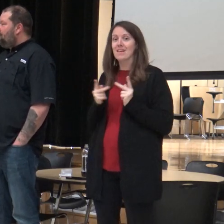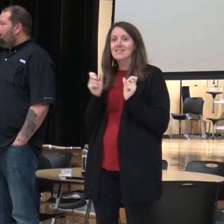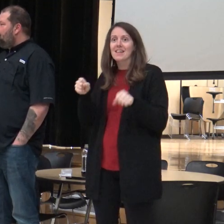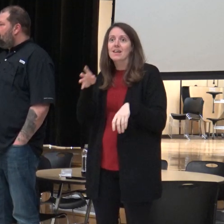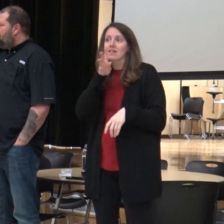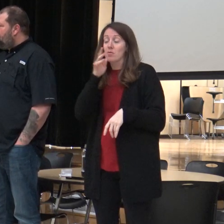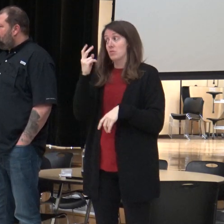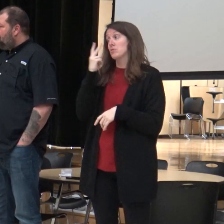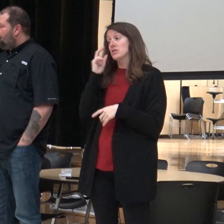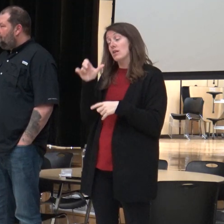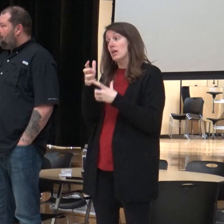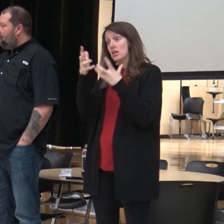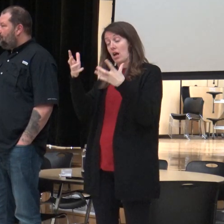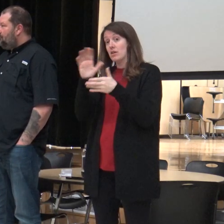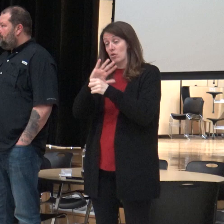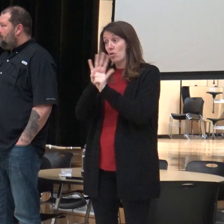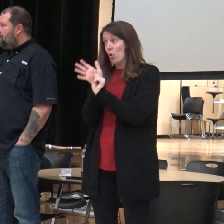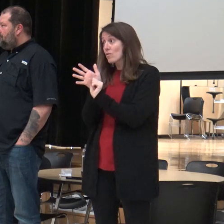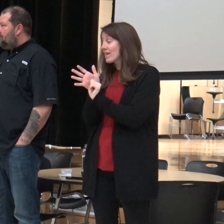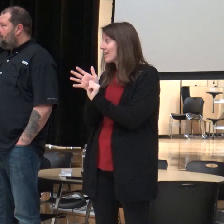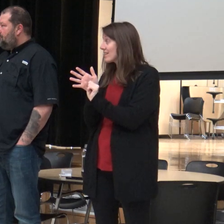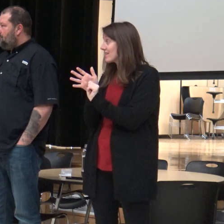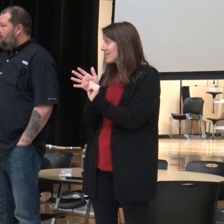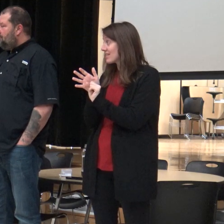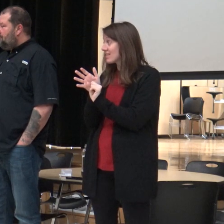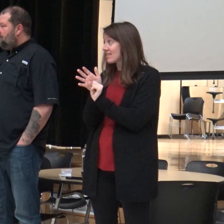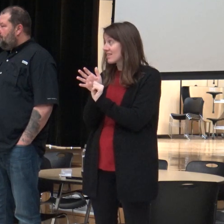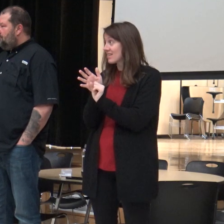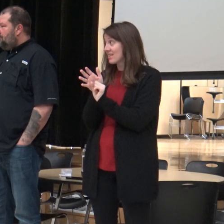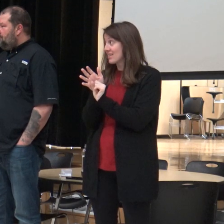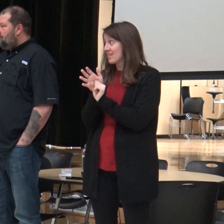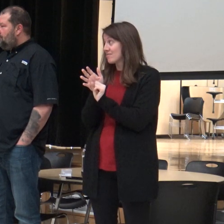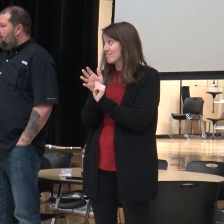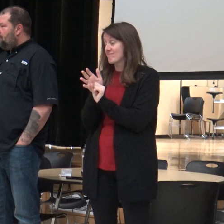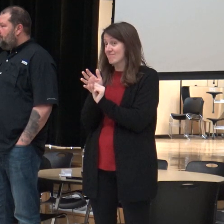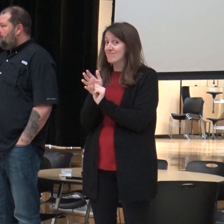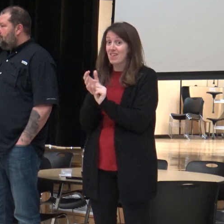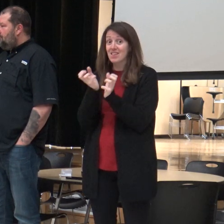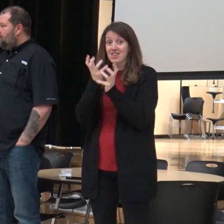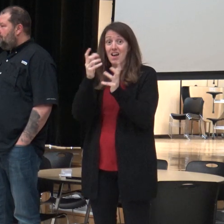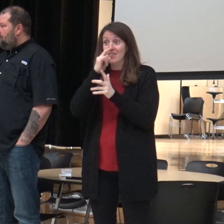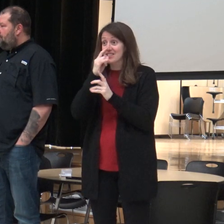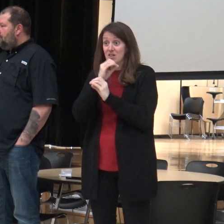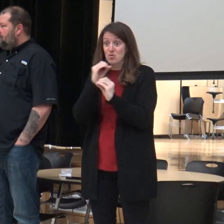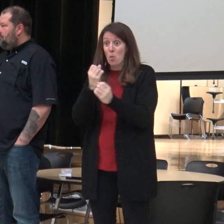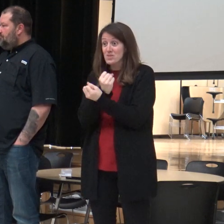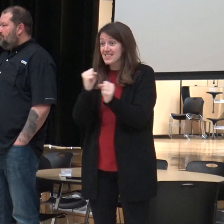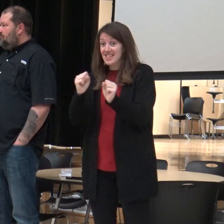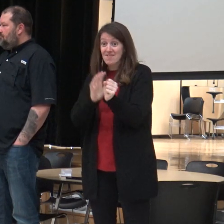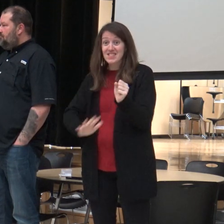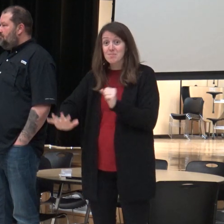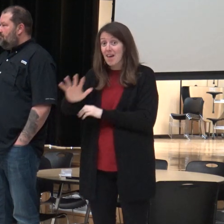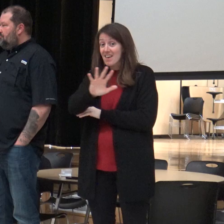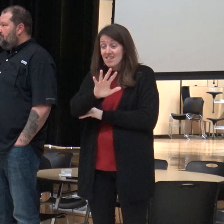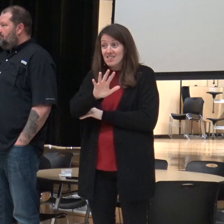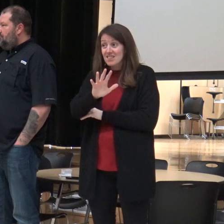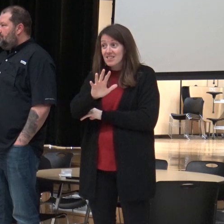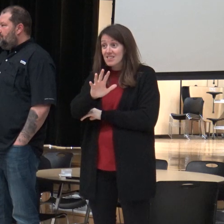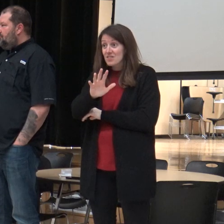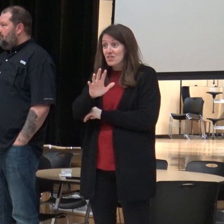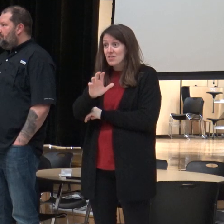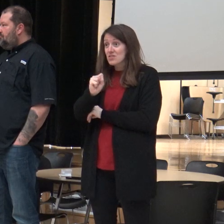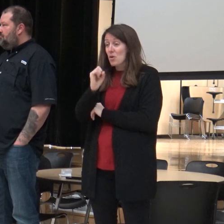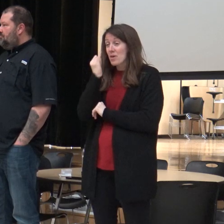in COVID, those kids had no outlet, no safe space. Yeah. And if that is, the kids'